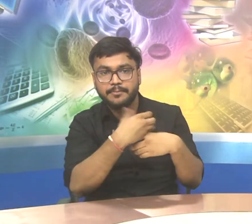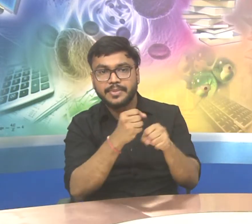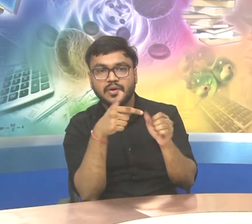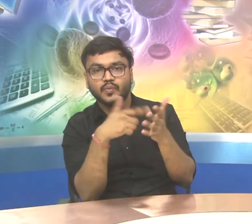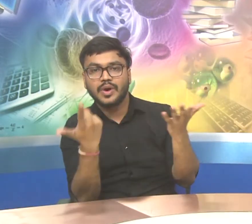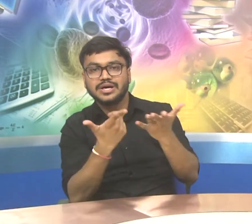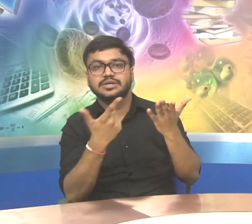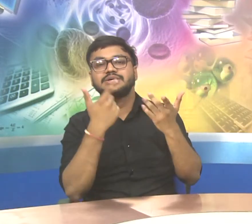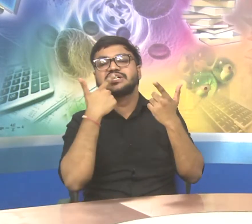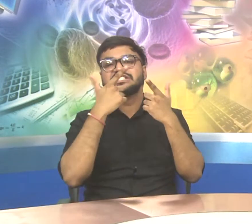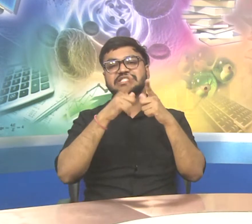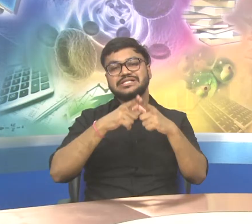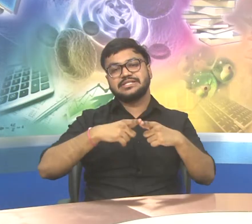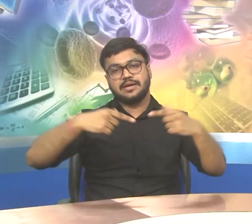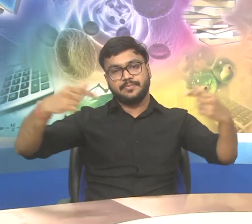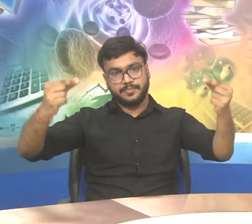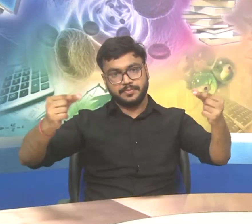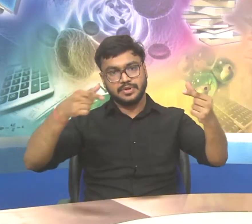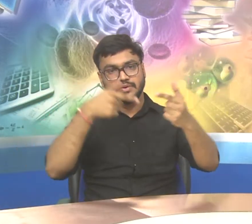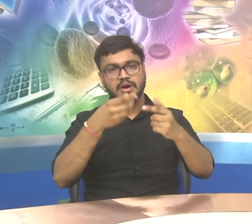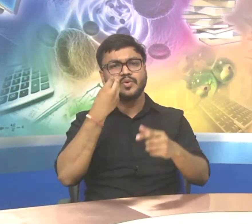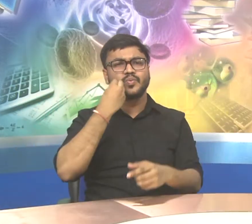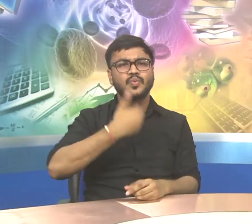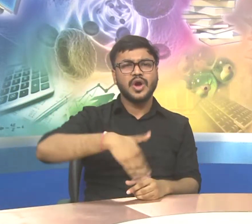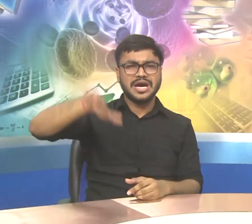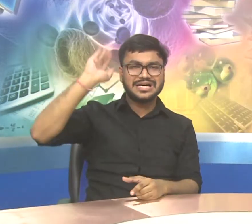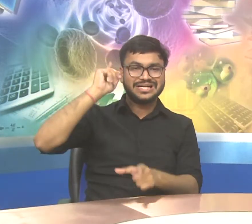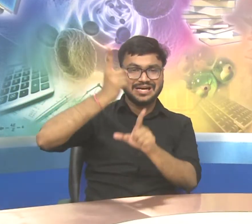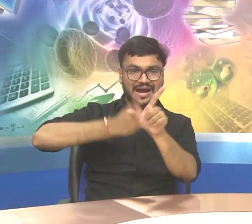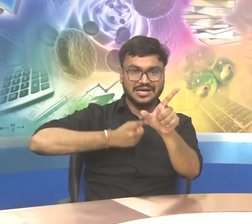It also led to formation of the moon.